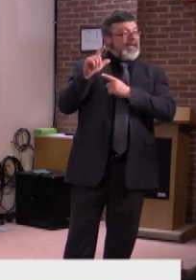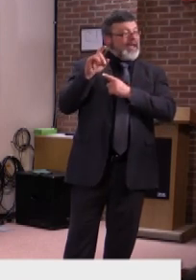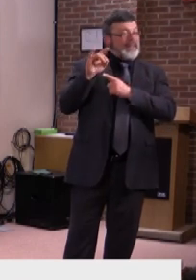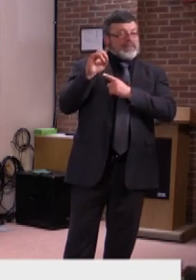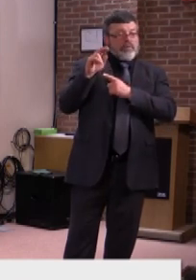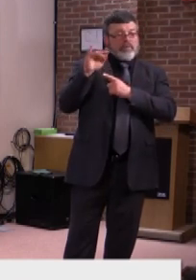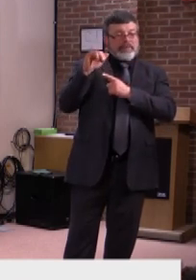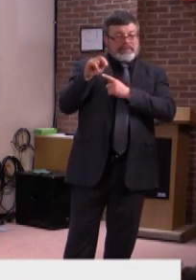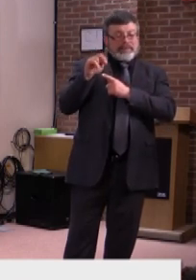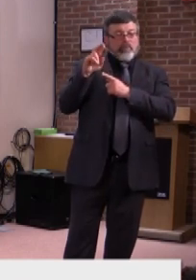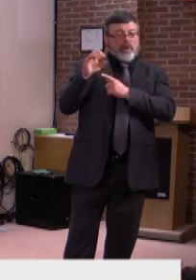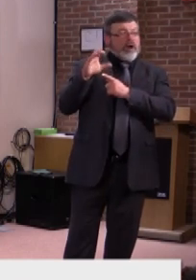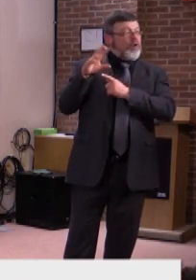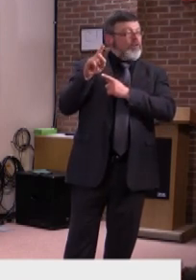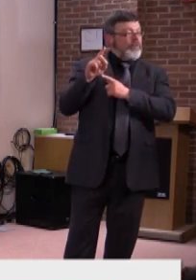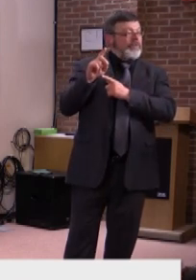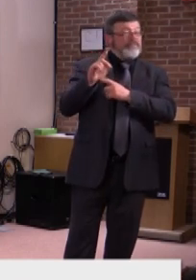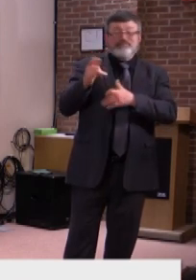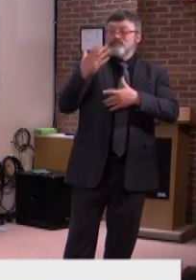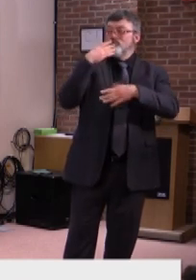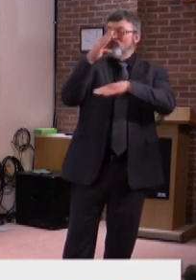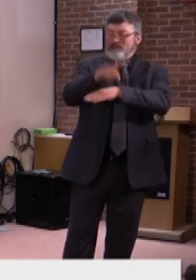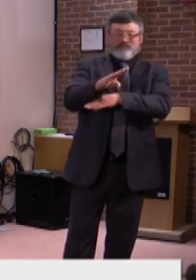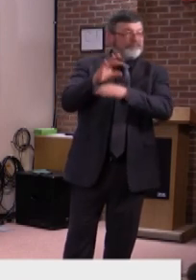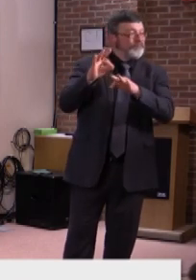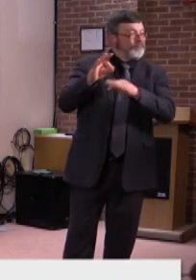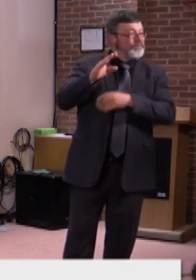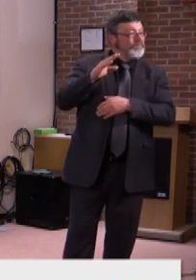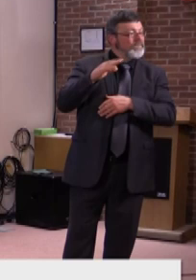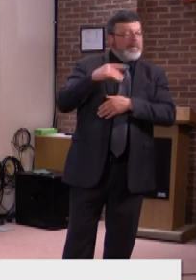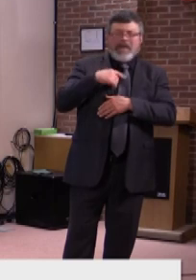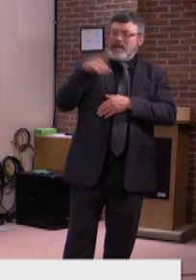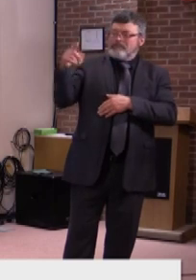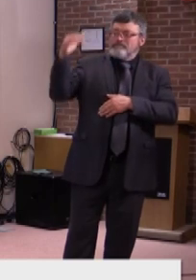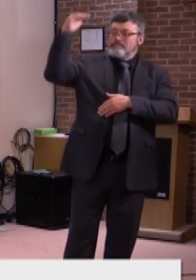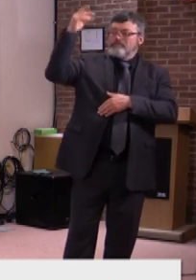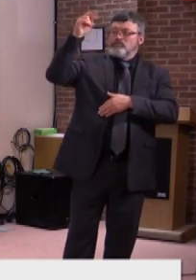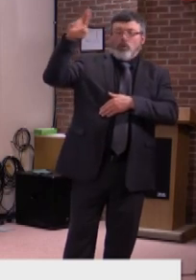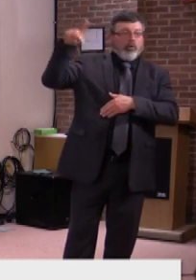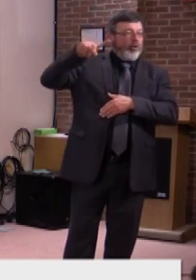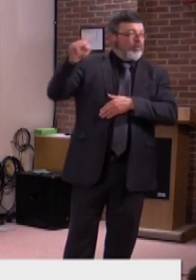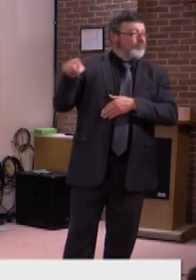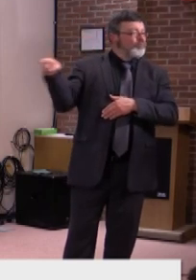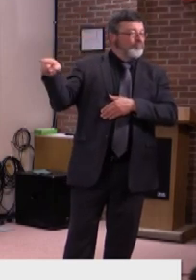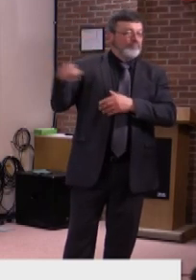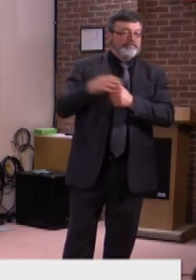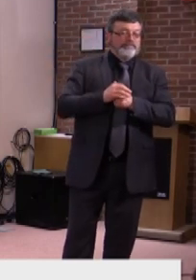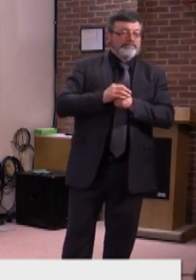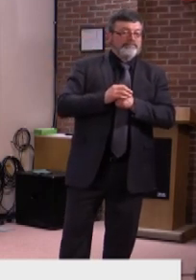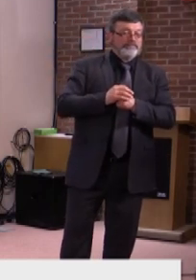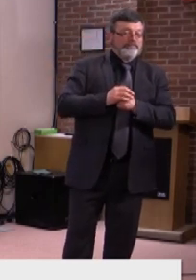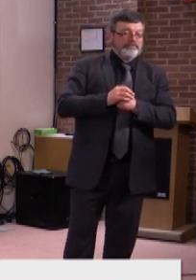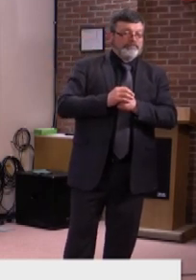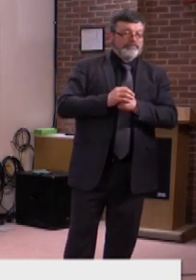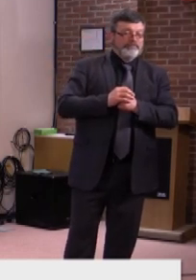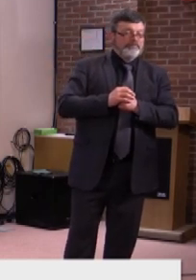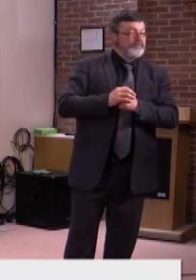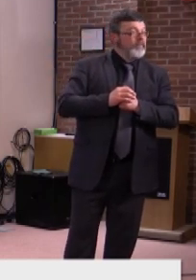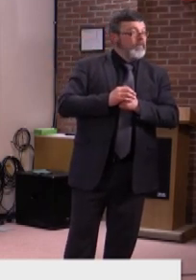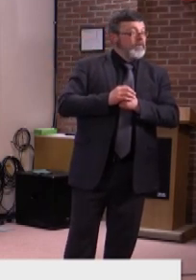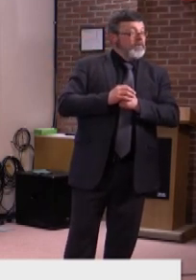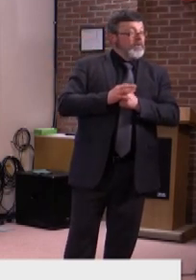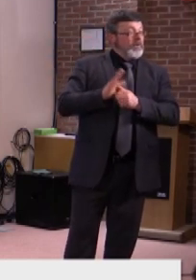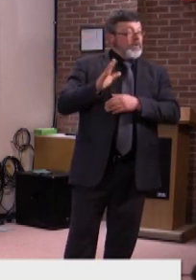uh yes thanks good afternoon uh for dr levine um looking at uh the results of the self-reported